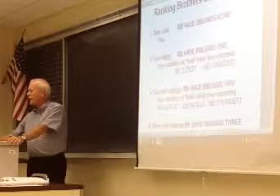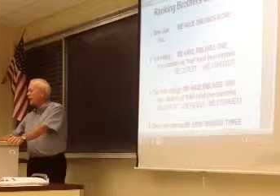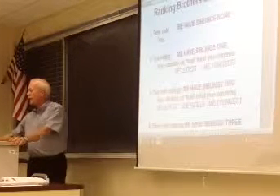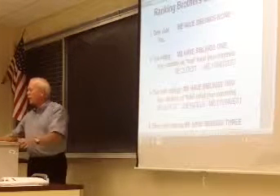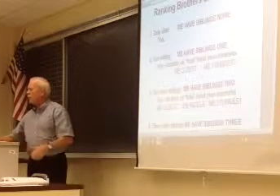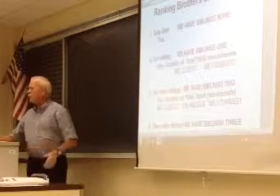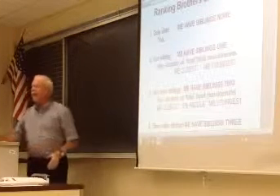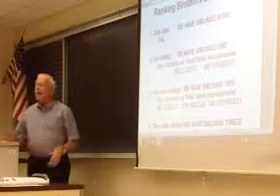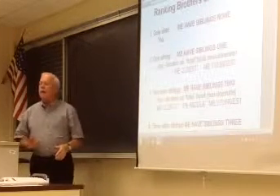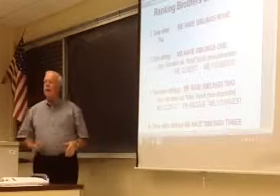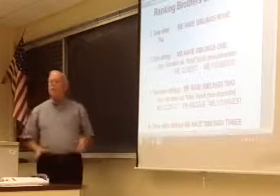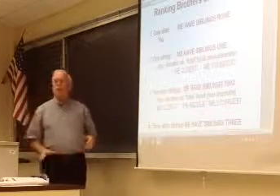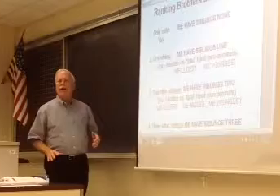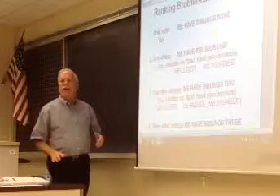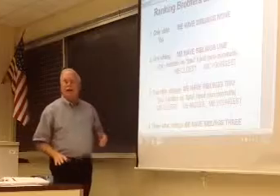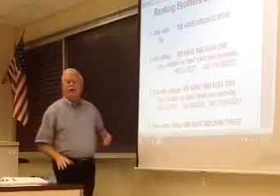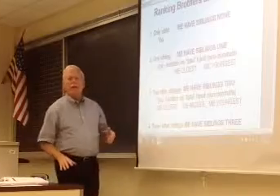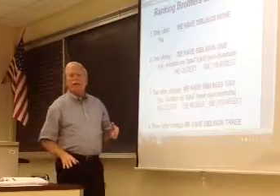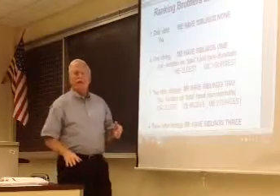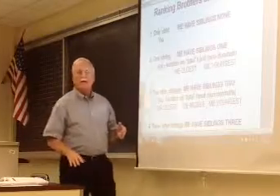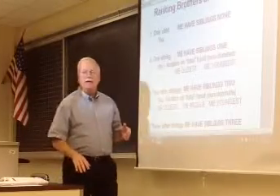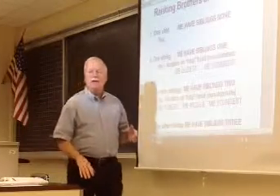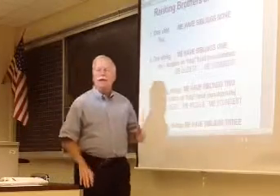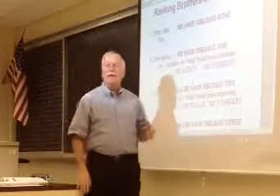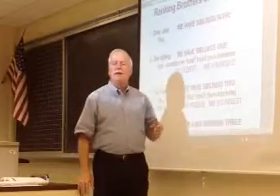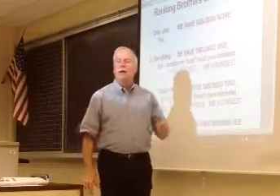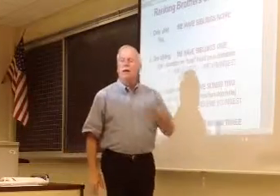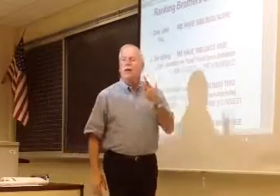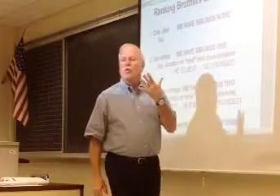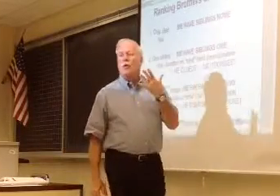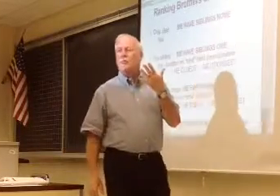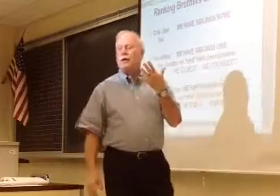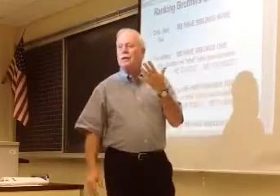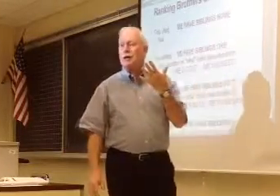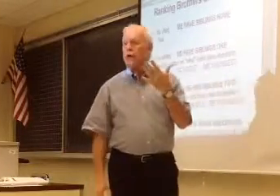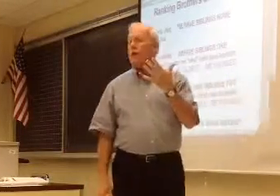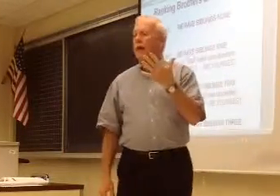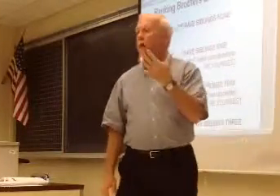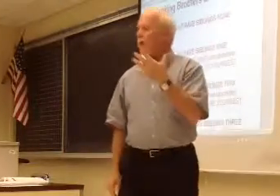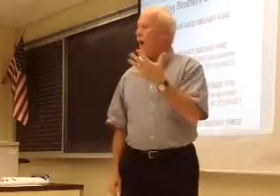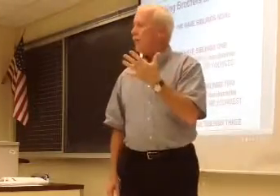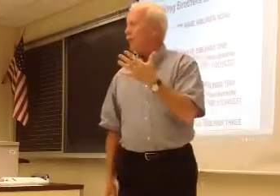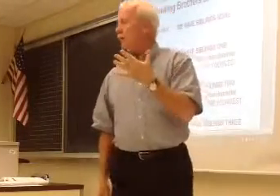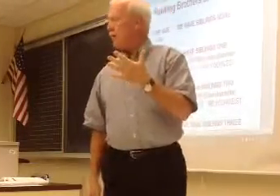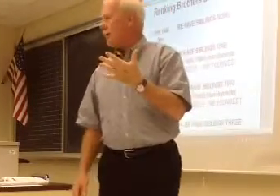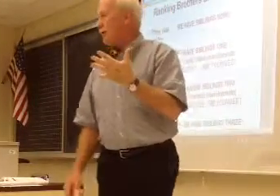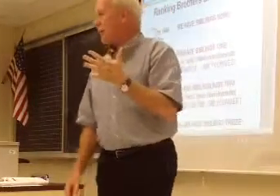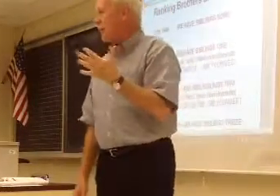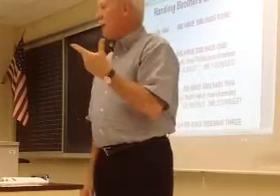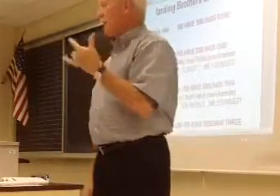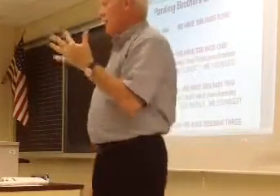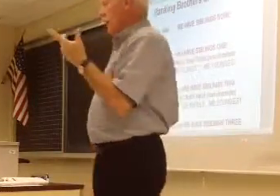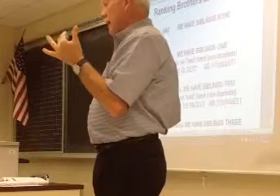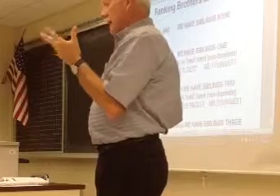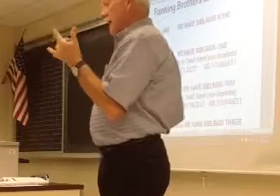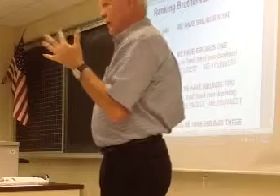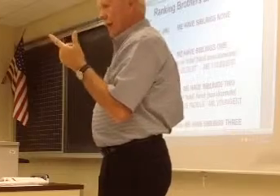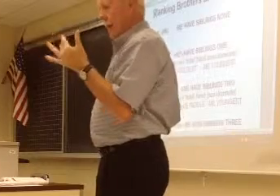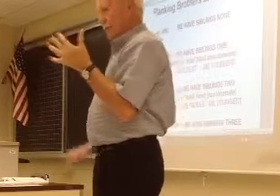Ranking. How do we rank? What's ranking again? Hold up your non-dominant hand, palm in. Non-dominant hand, because